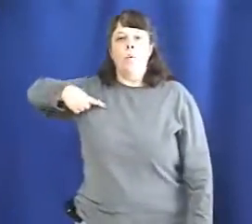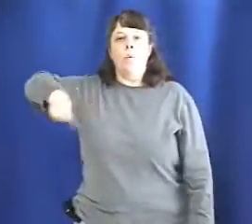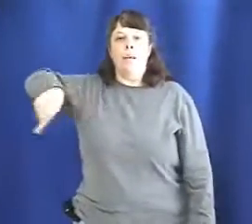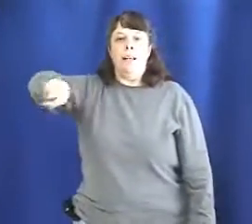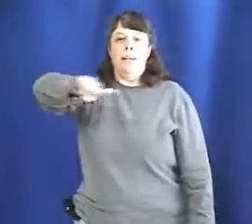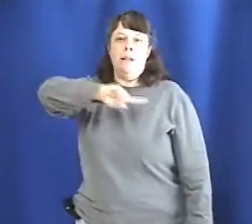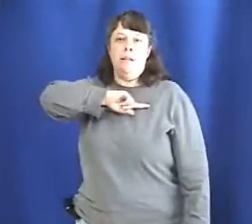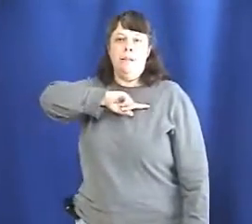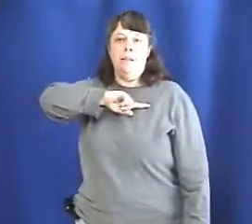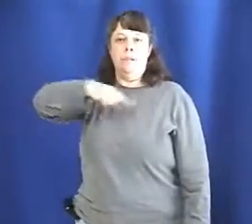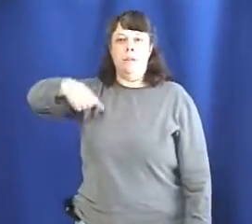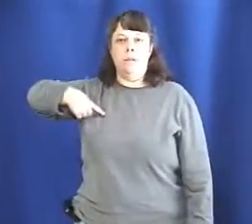We.